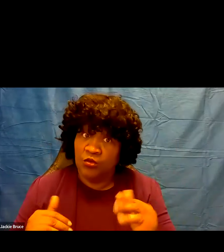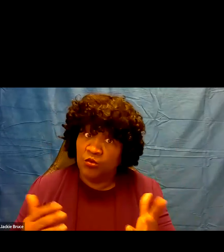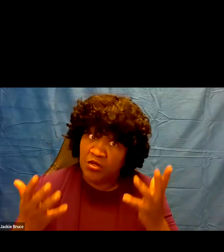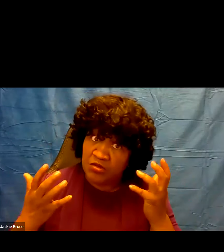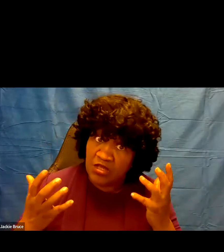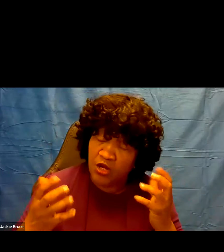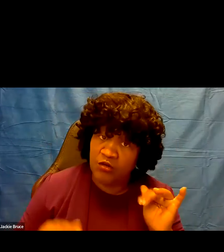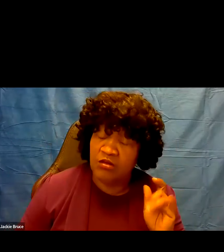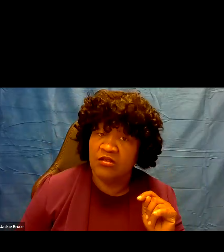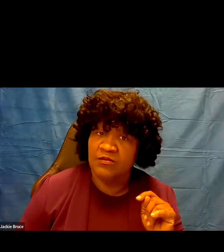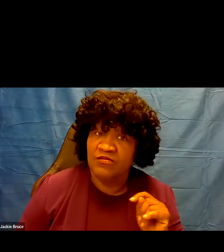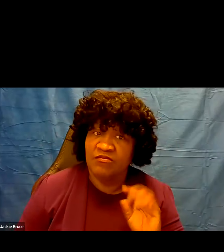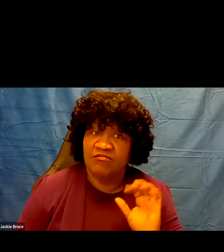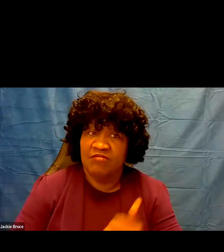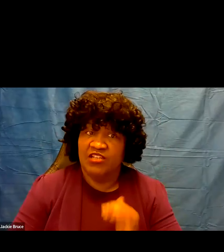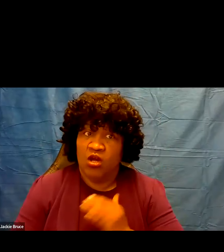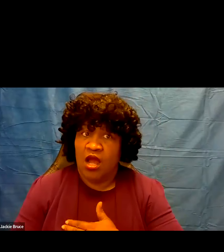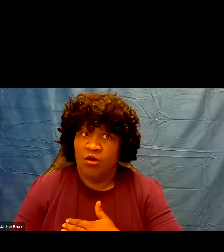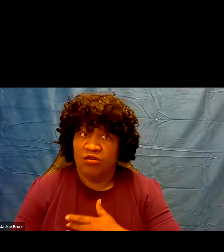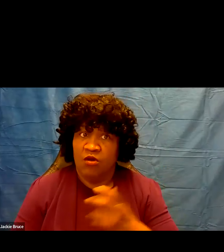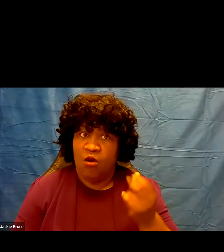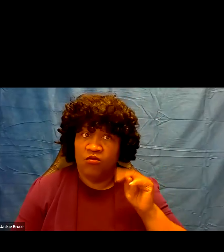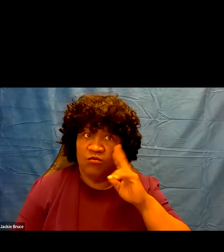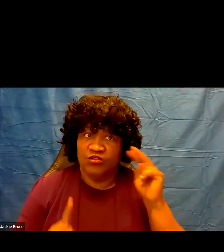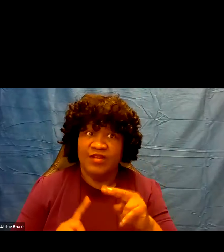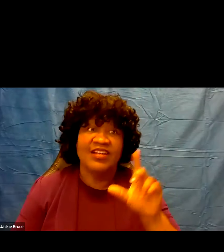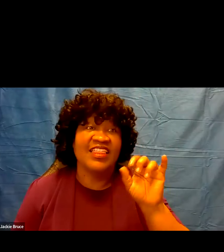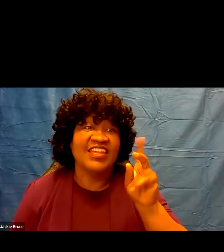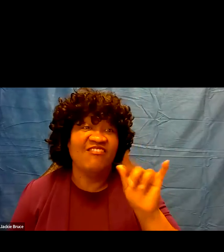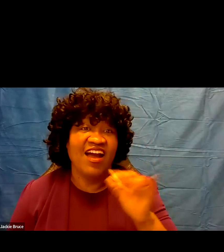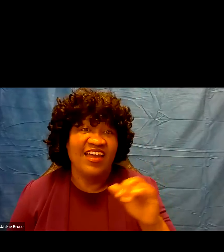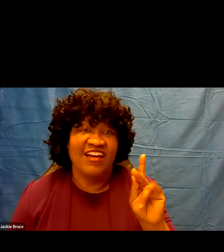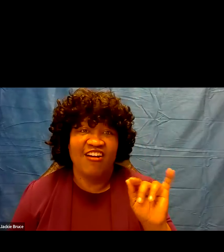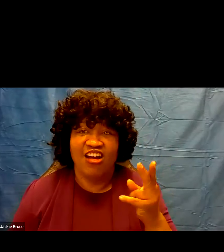desirable based on our perspectives? Okay, Levi and then Kashi.